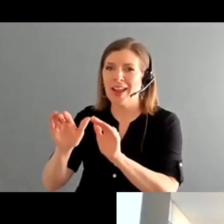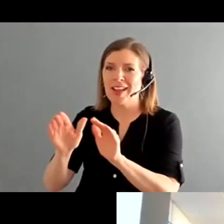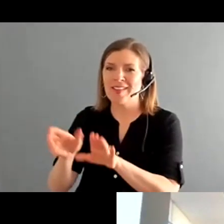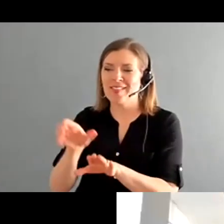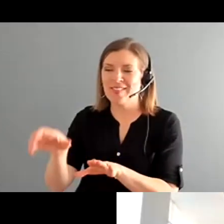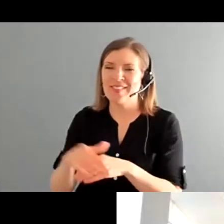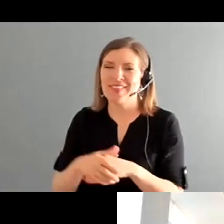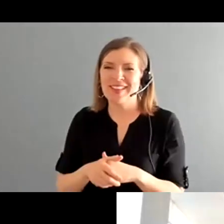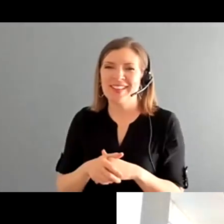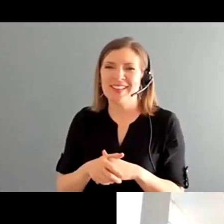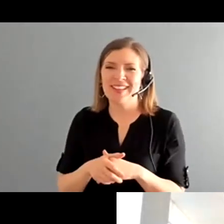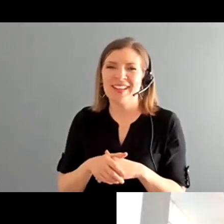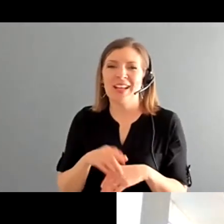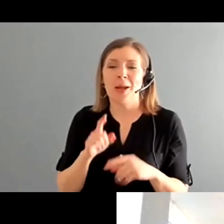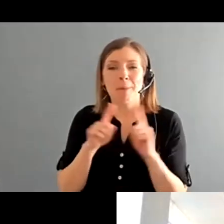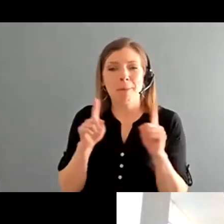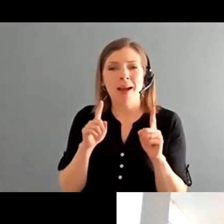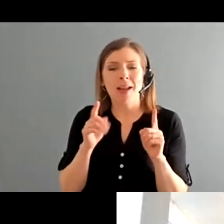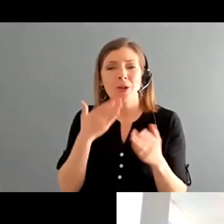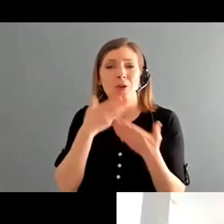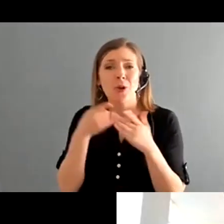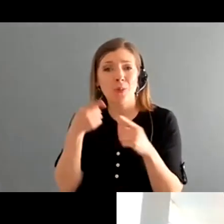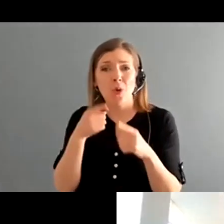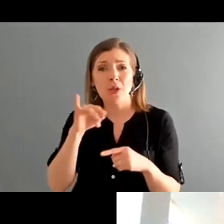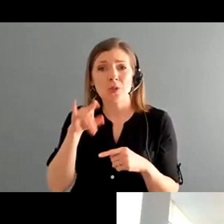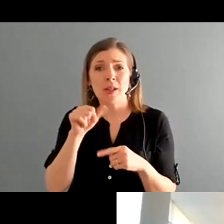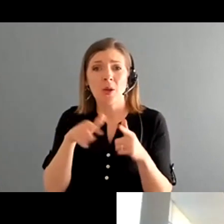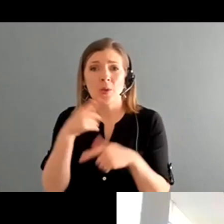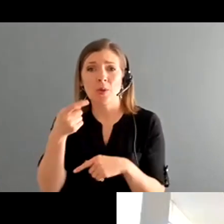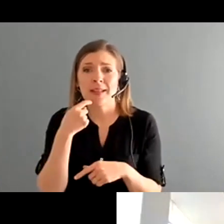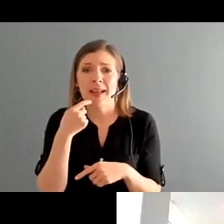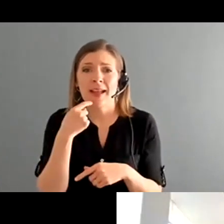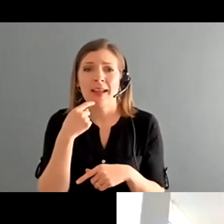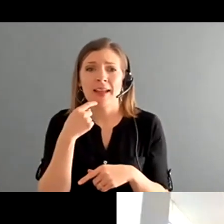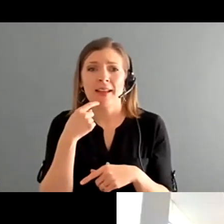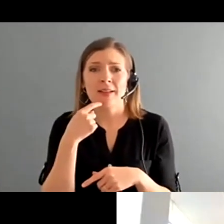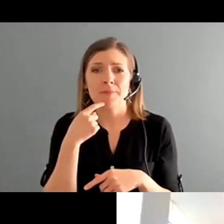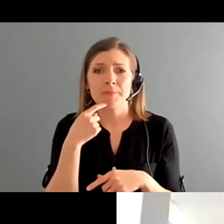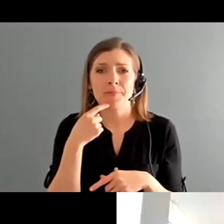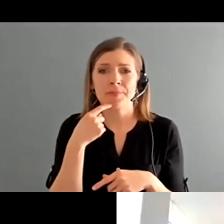naive, and outsider. But you made a great point, Julia, when you said